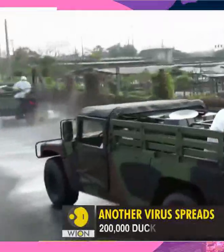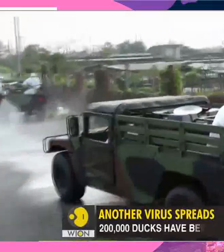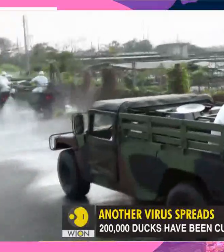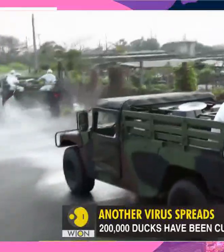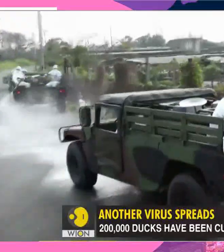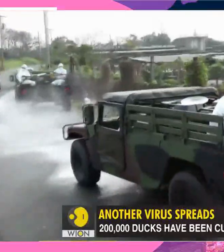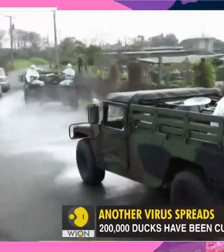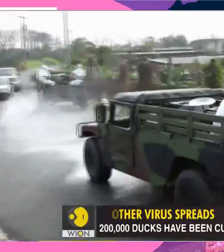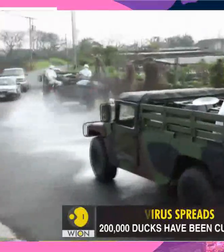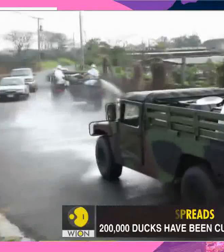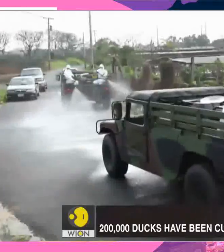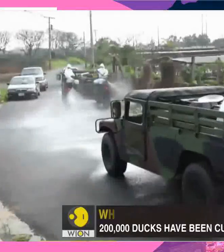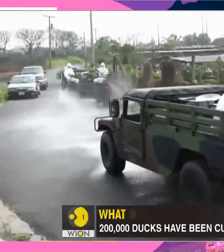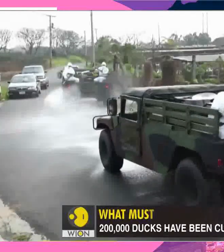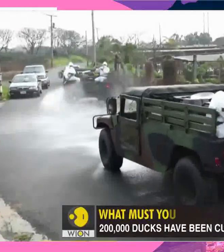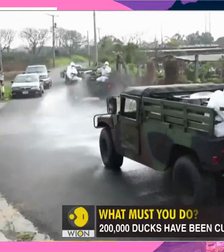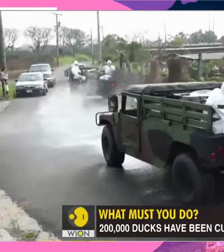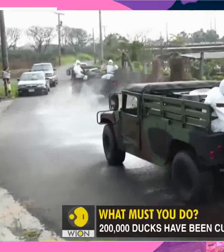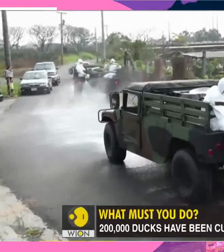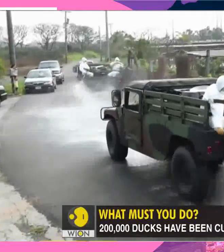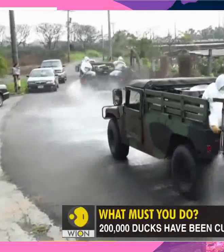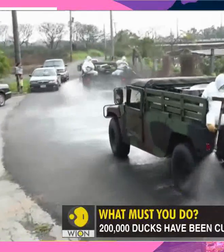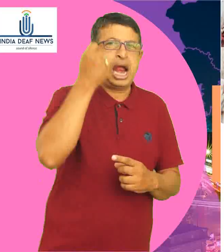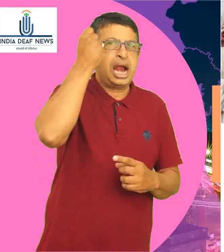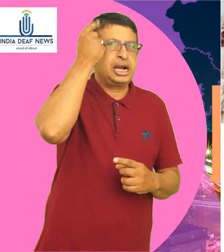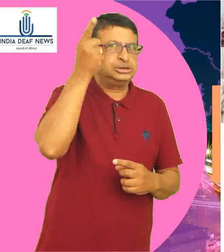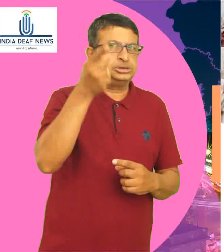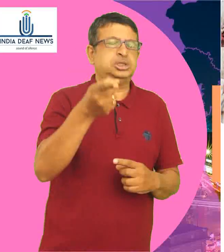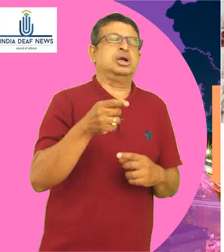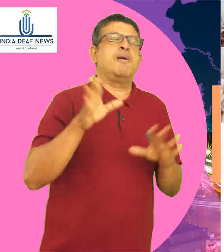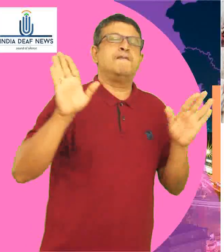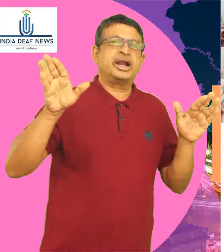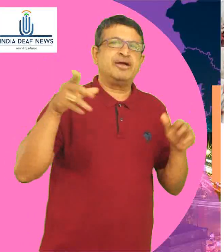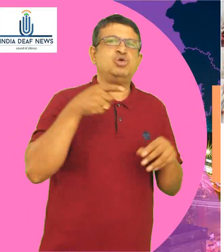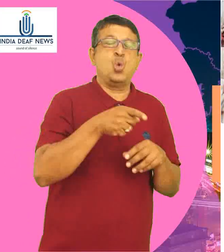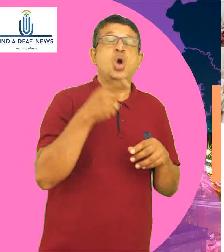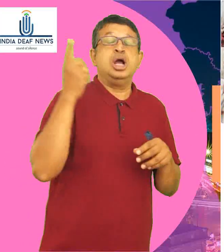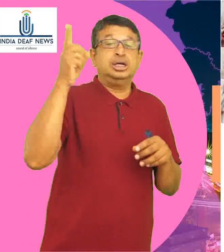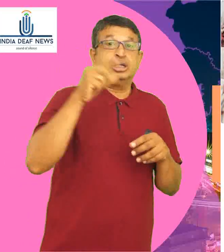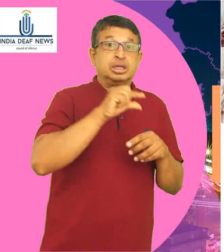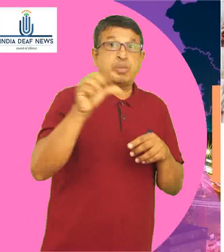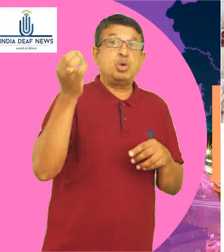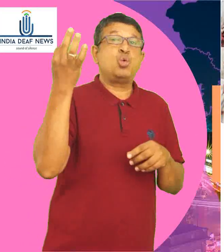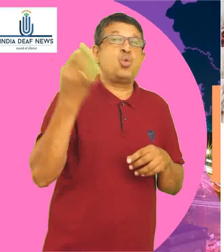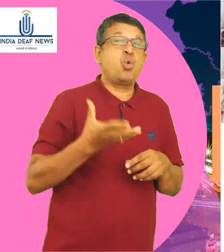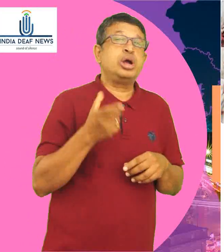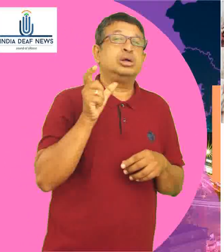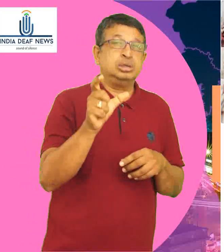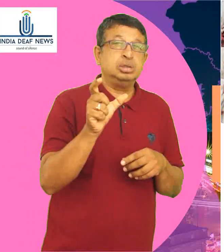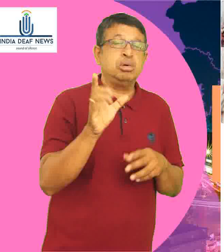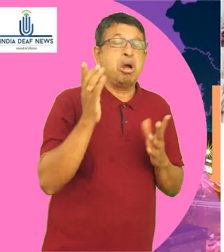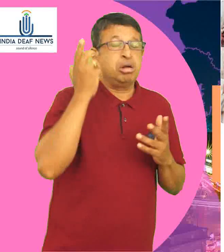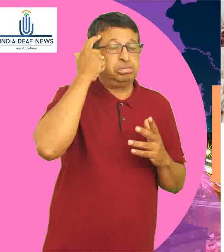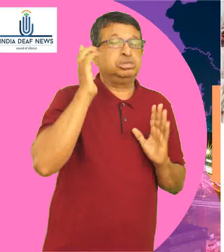Bureau Report, WION, World is One. In the last 10 days, the Animal Husbandry Department said the